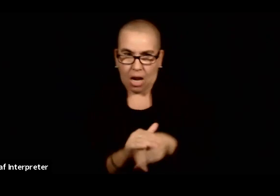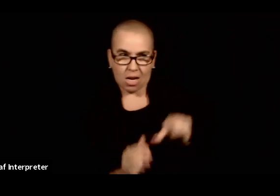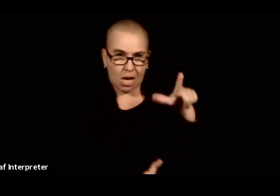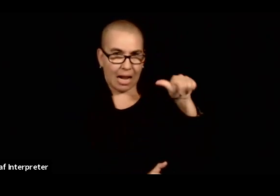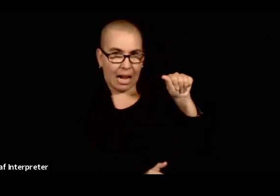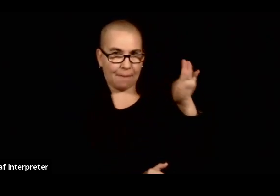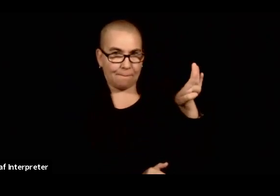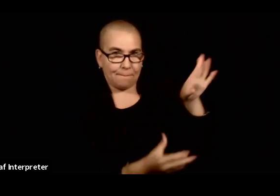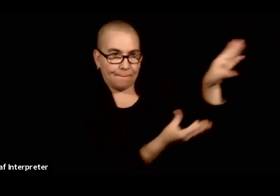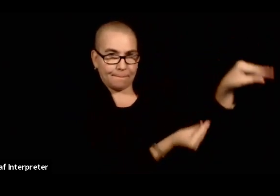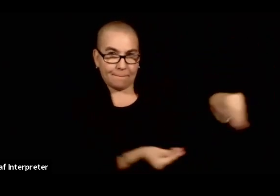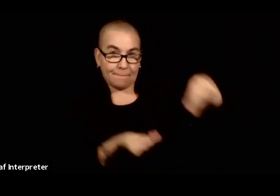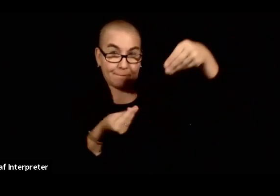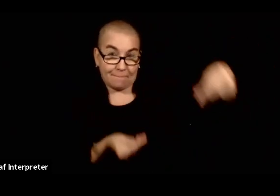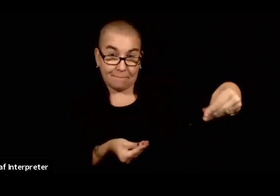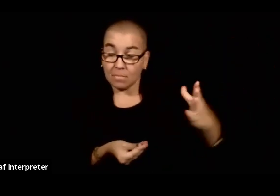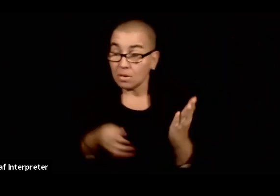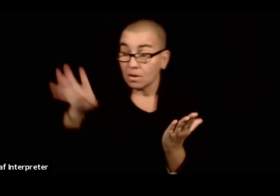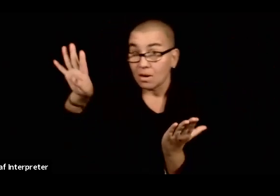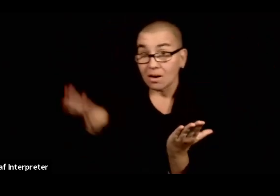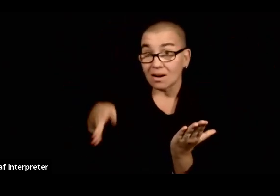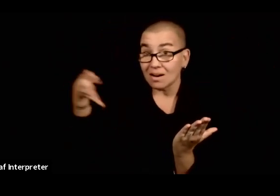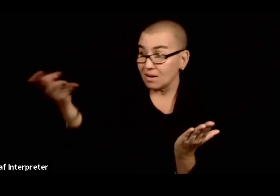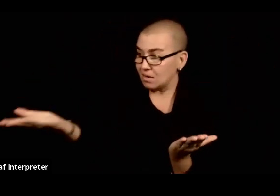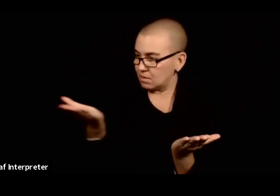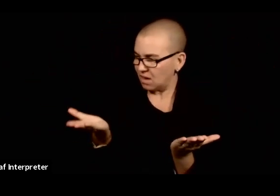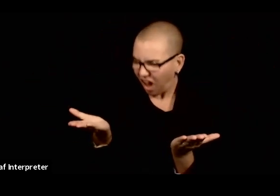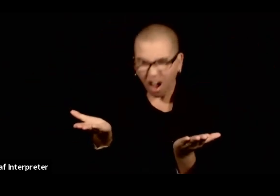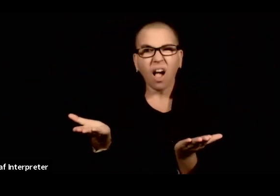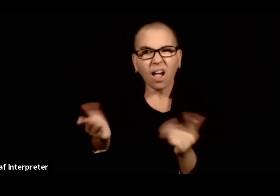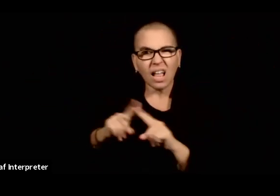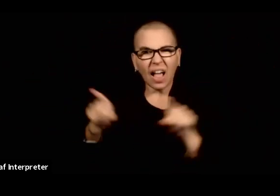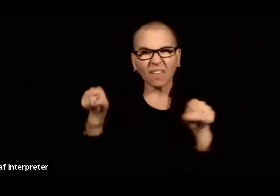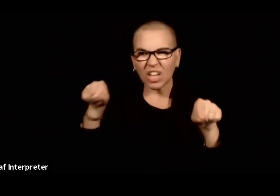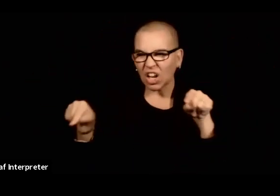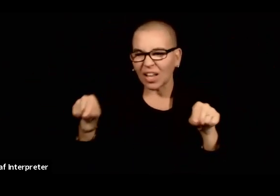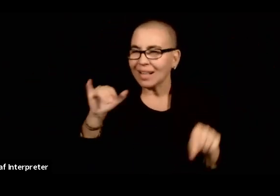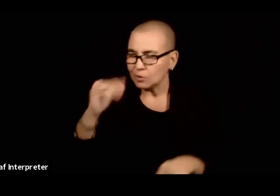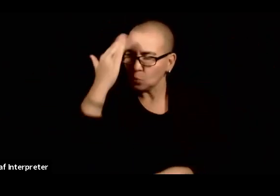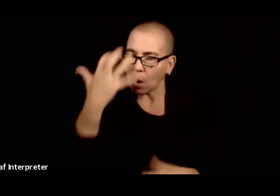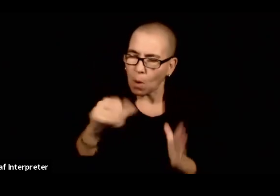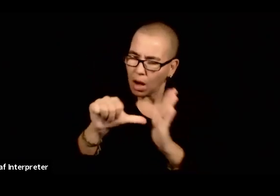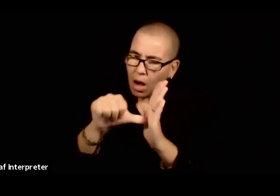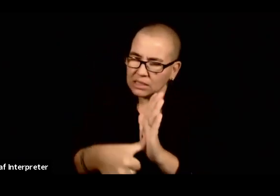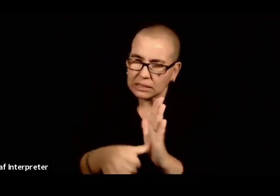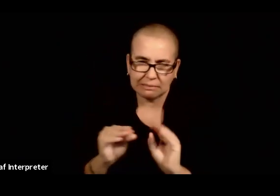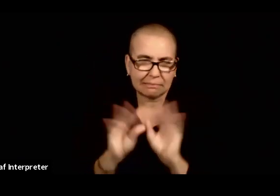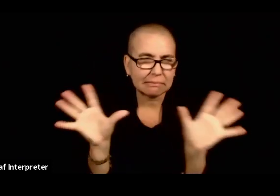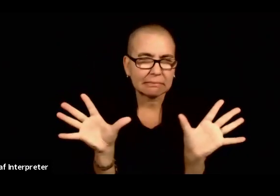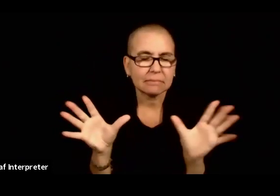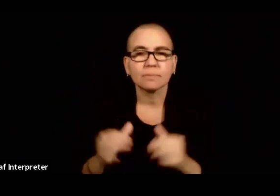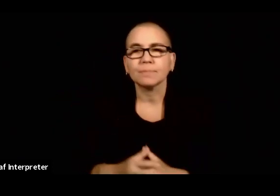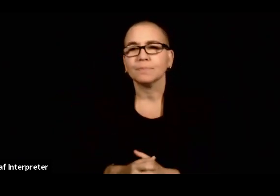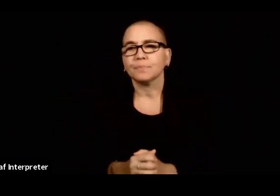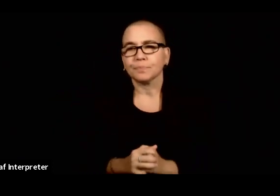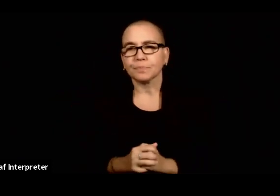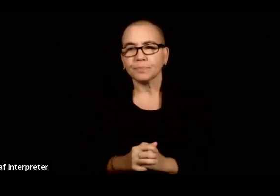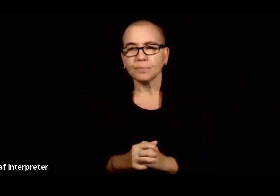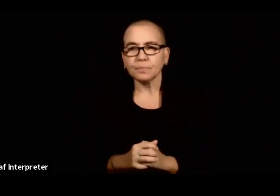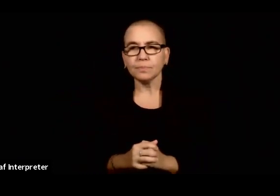in the length of time it takes various laboratories to turn around the tests. So that's why we go back to looking at specimen collection